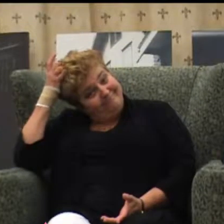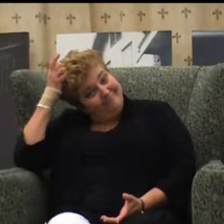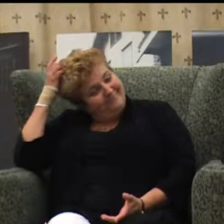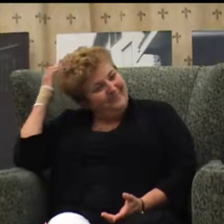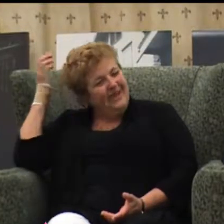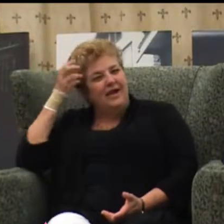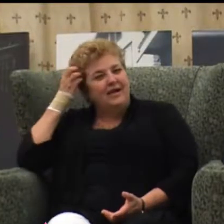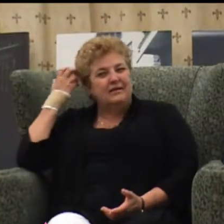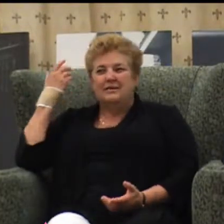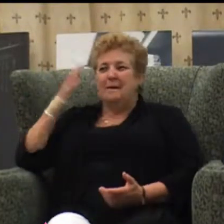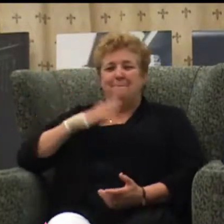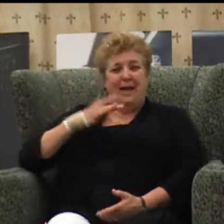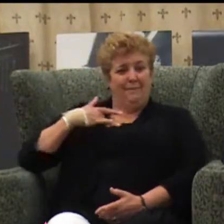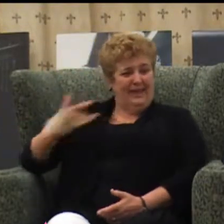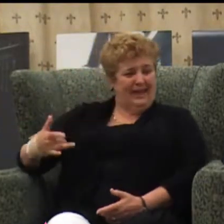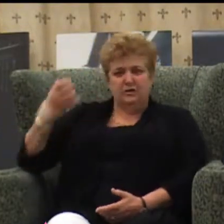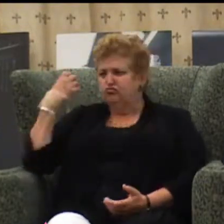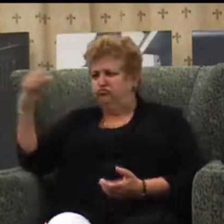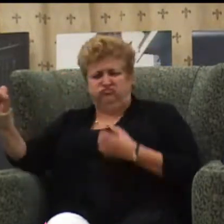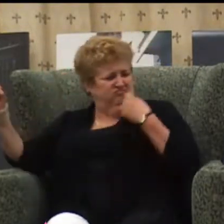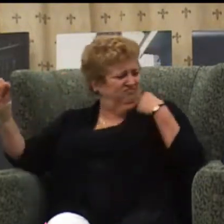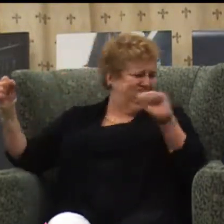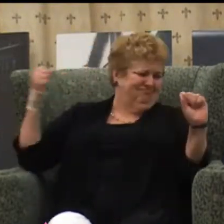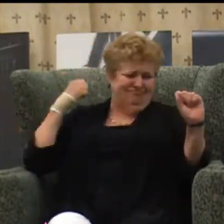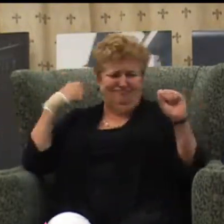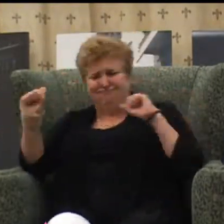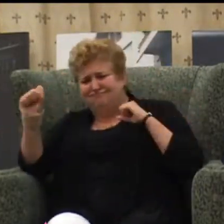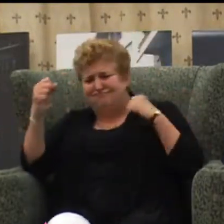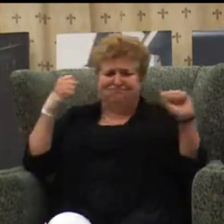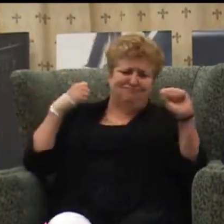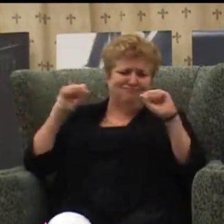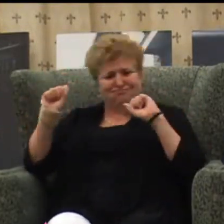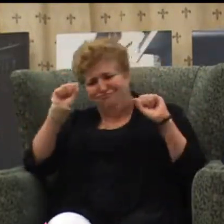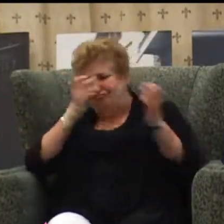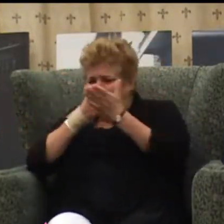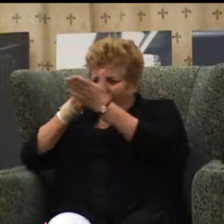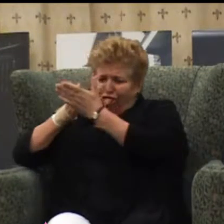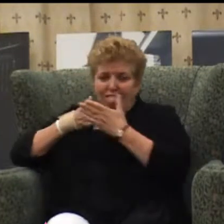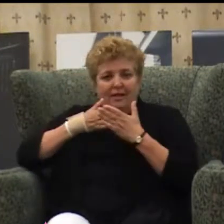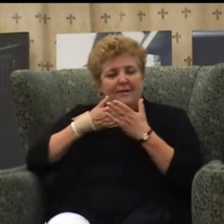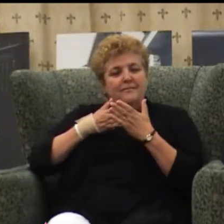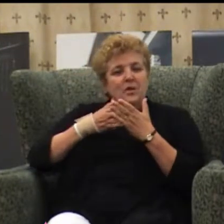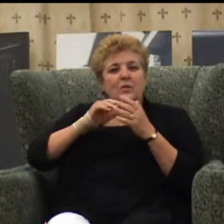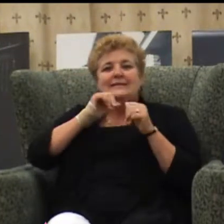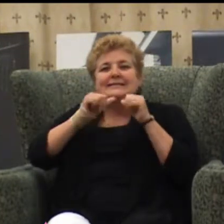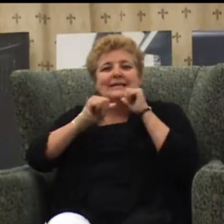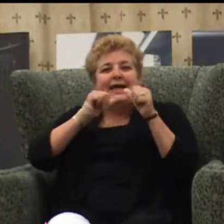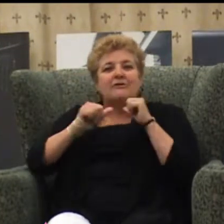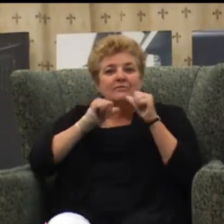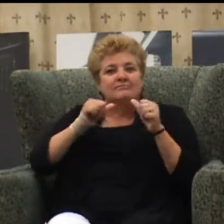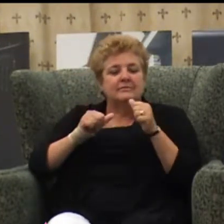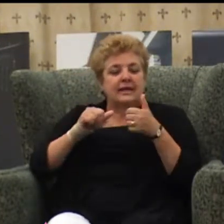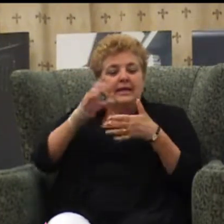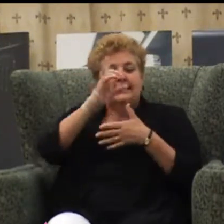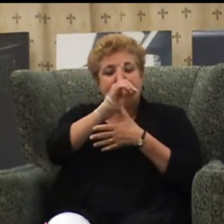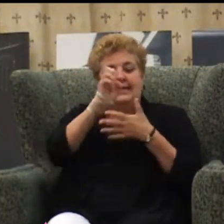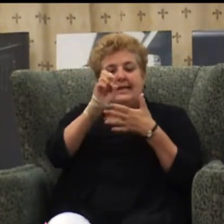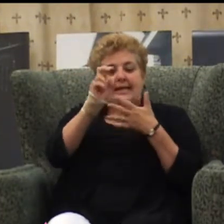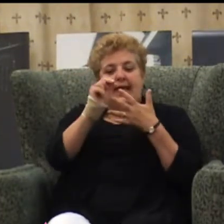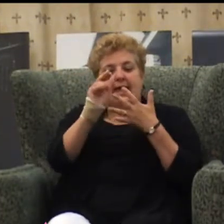Defiance dogs my every step. You know, that's why we say denial is an acronym. It stands for don't even notice I